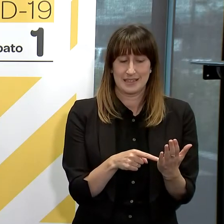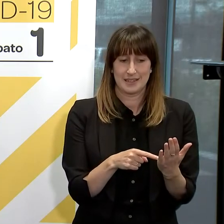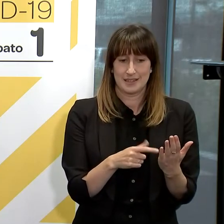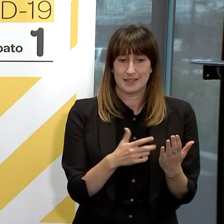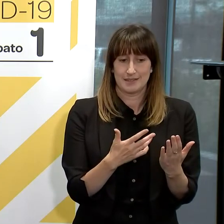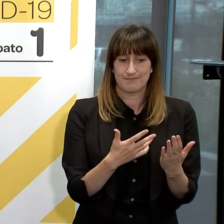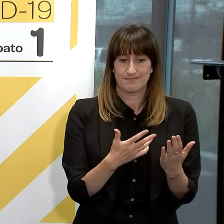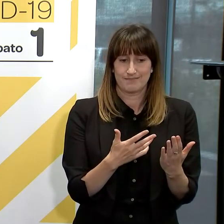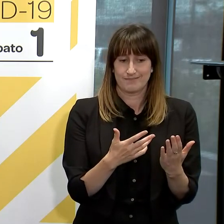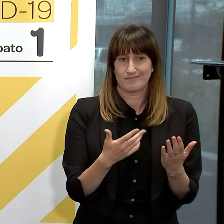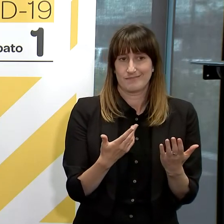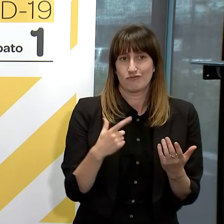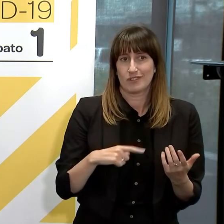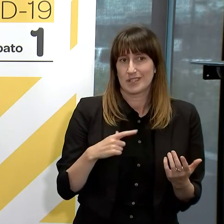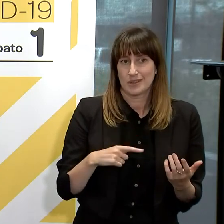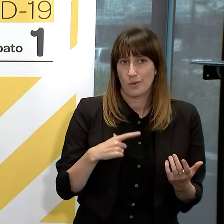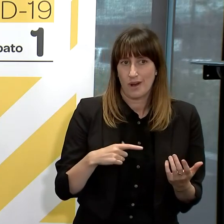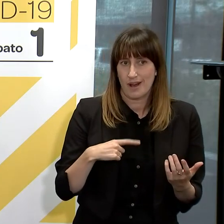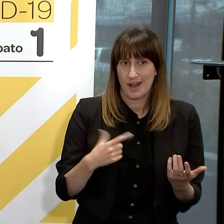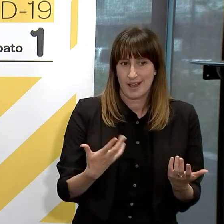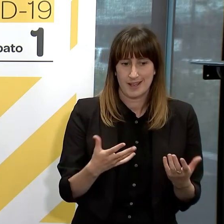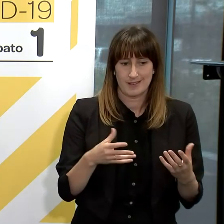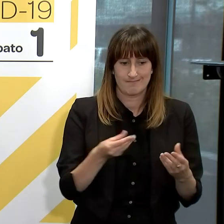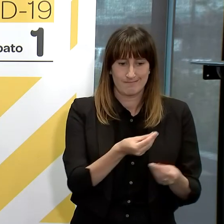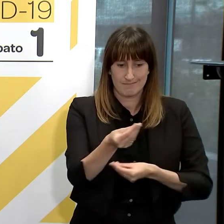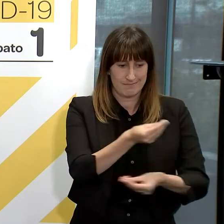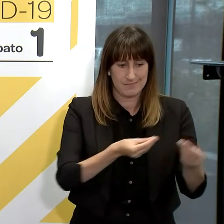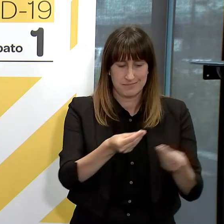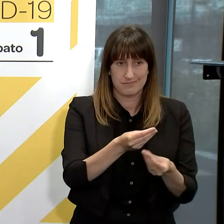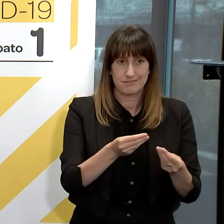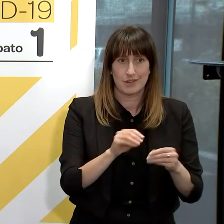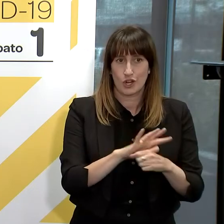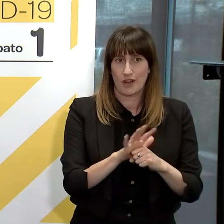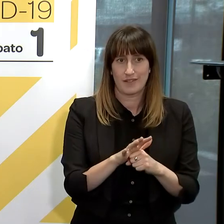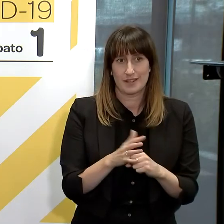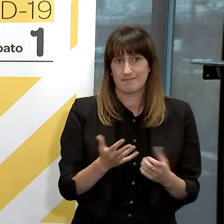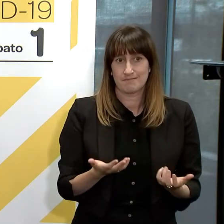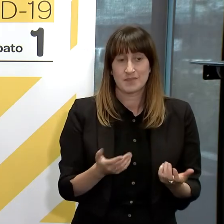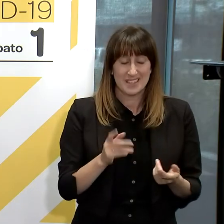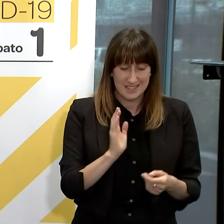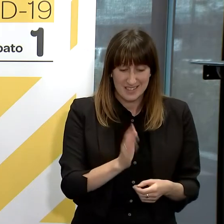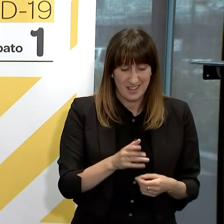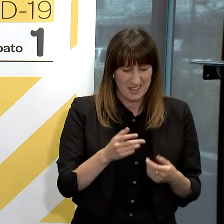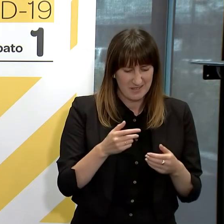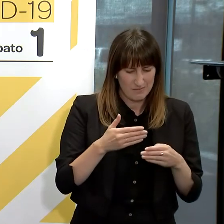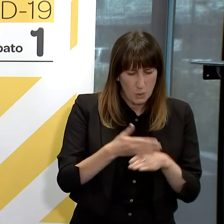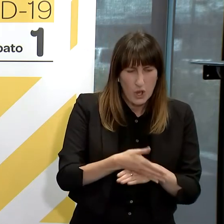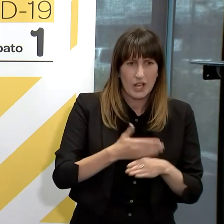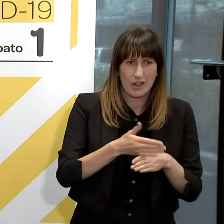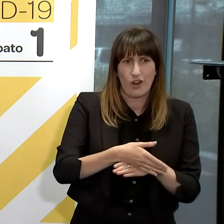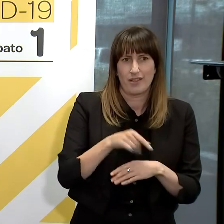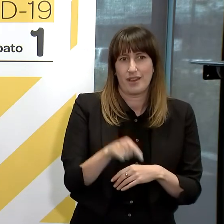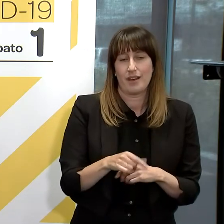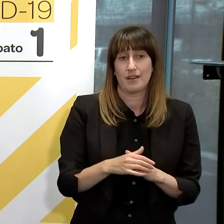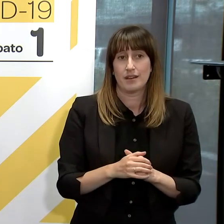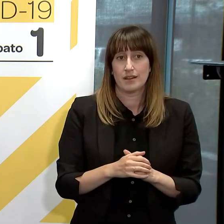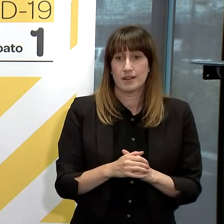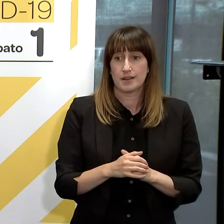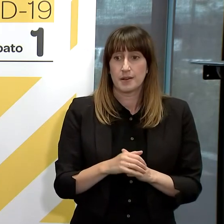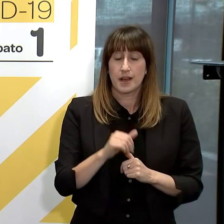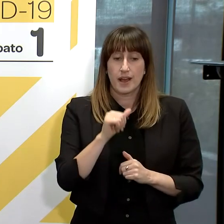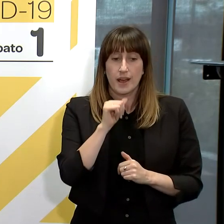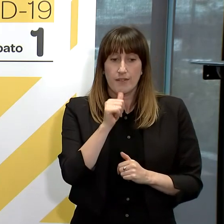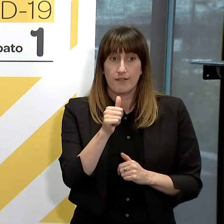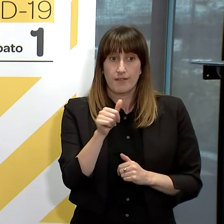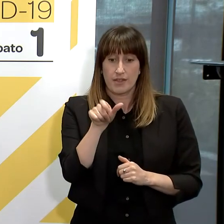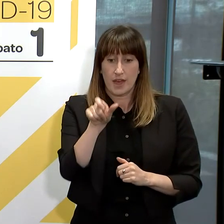doing further work on that. Of course, when we get the details of this case, if indeed it turns out that